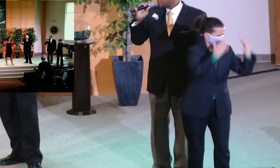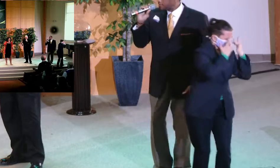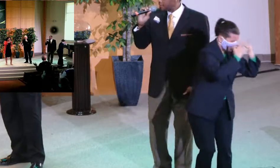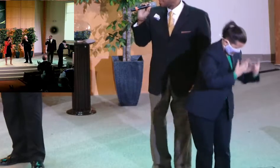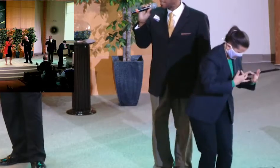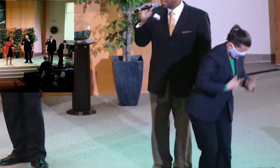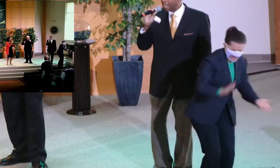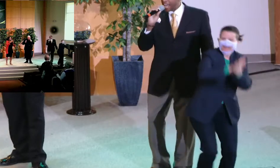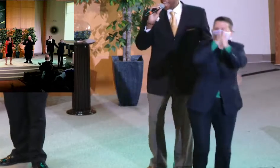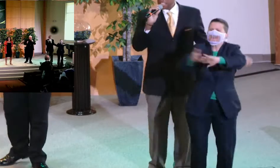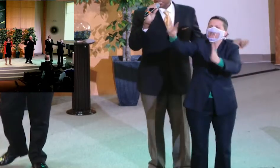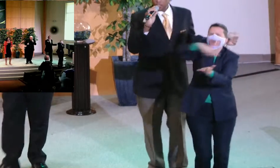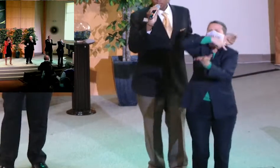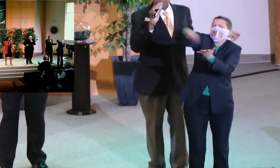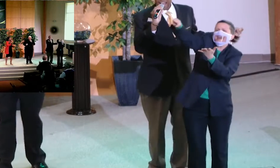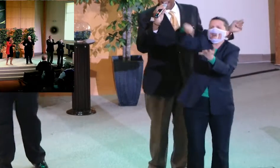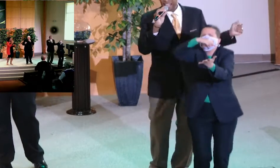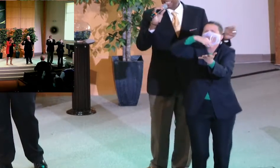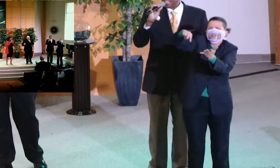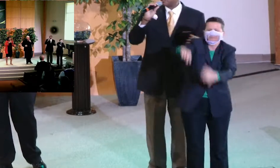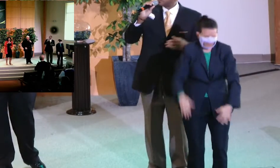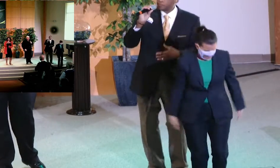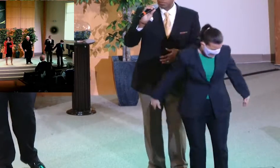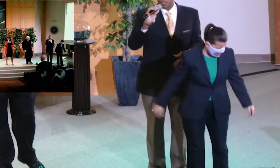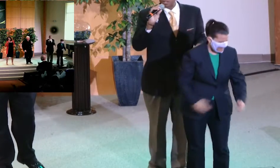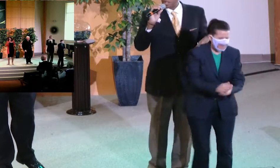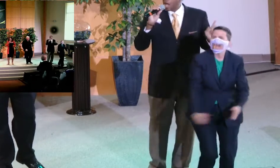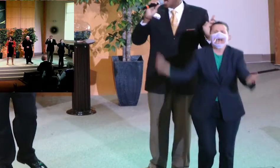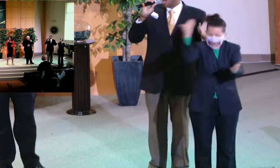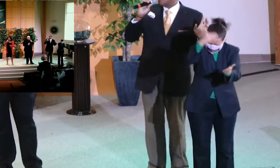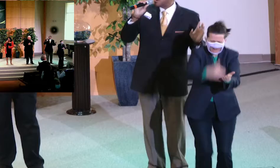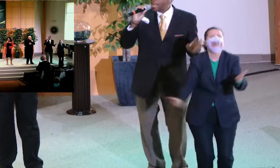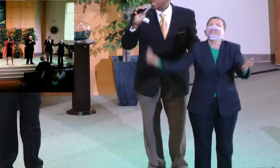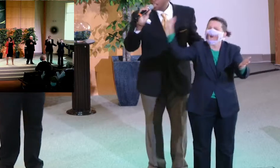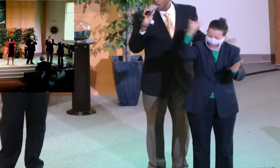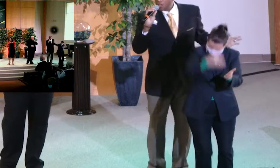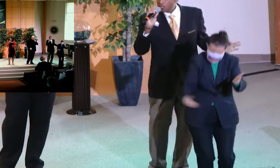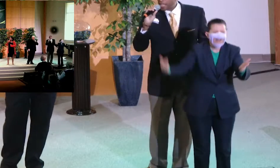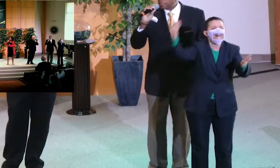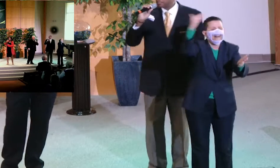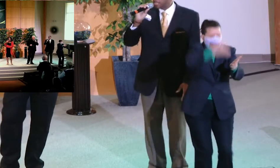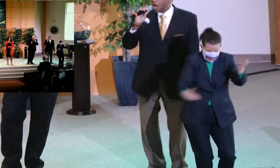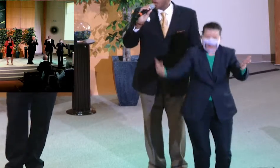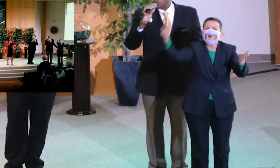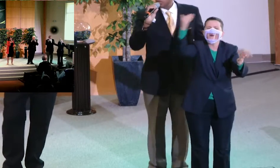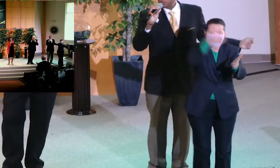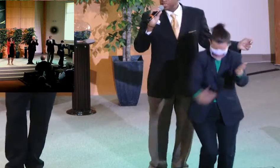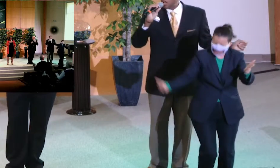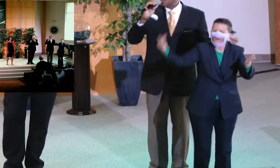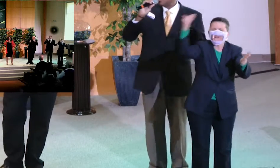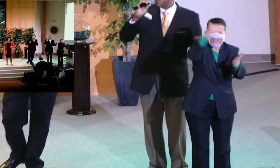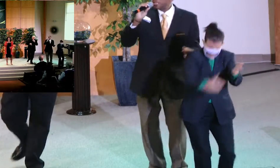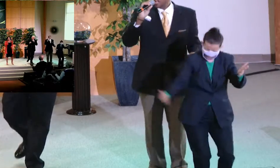Turn my morning. into dancing. You did it over and over. Over and over, over